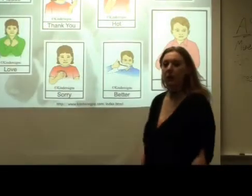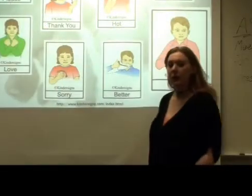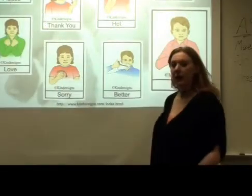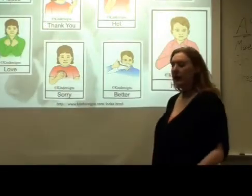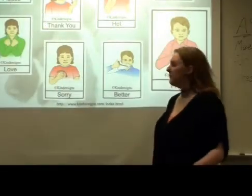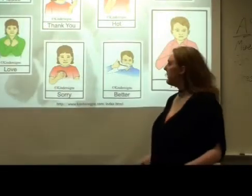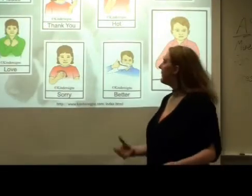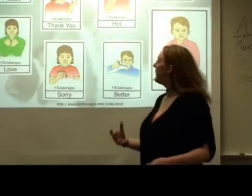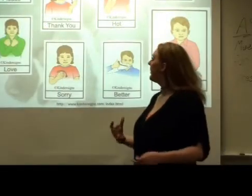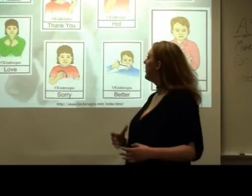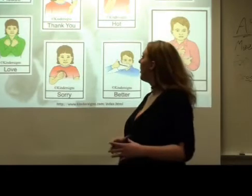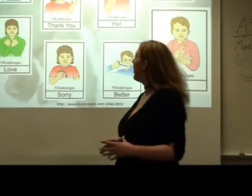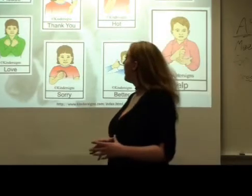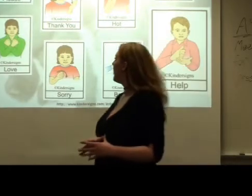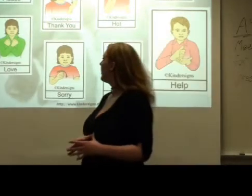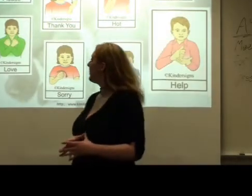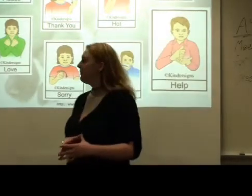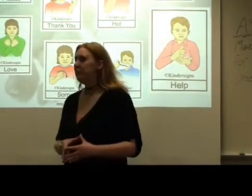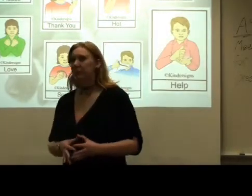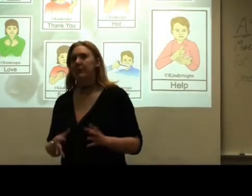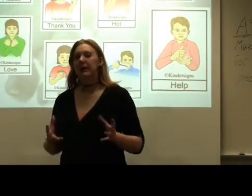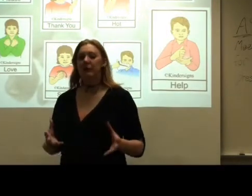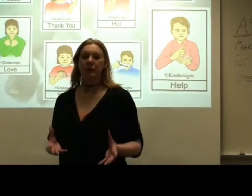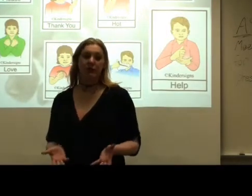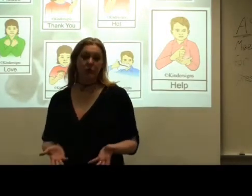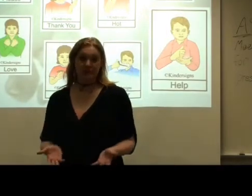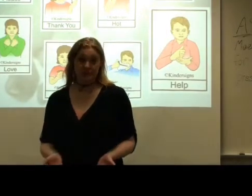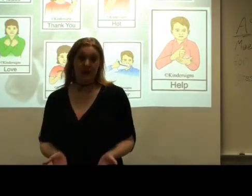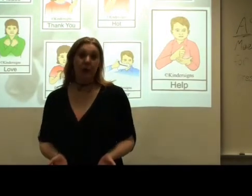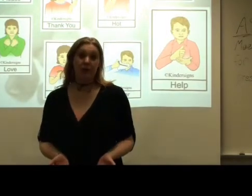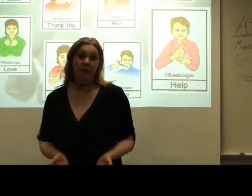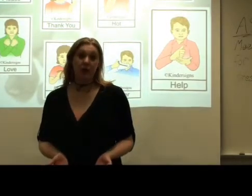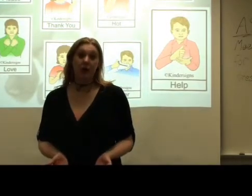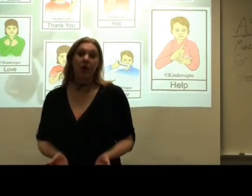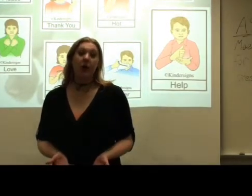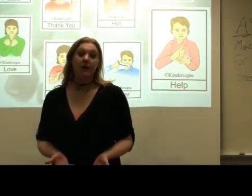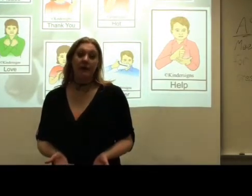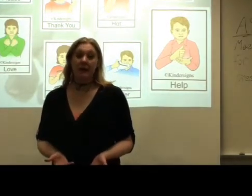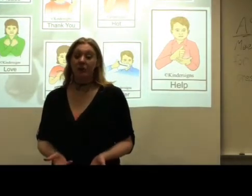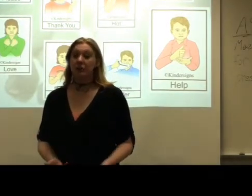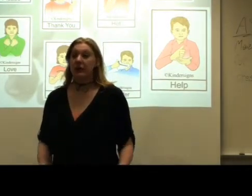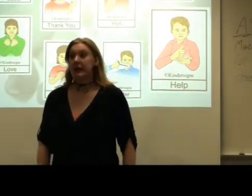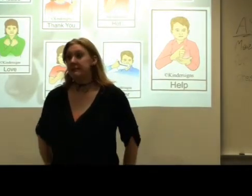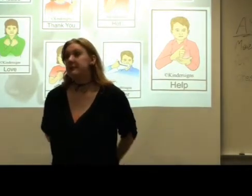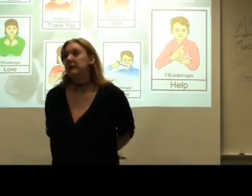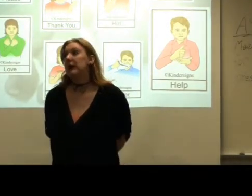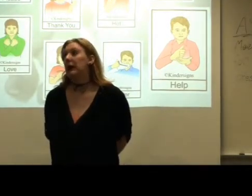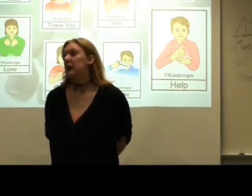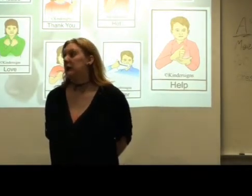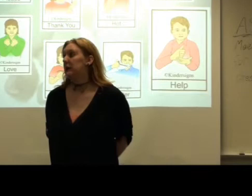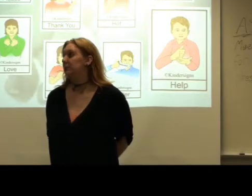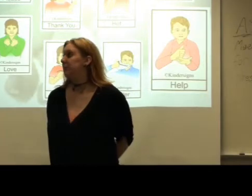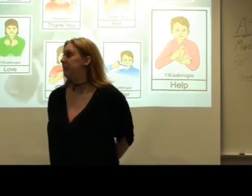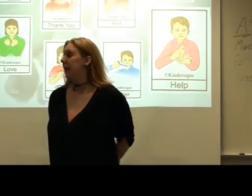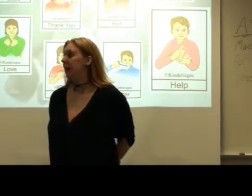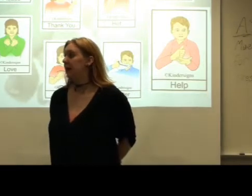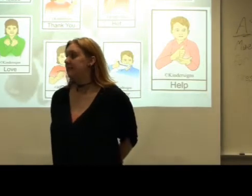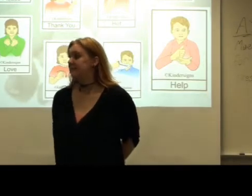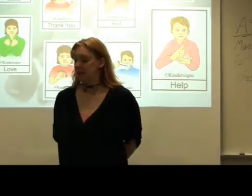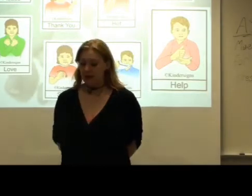now there are many resources out there on the internet, and